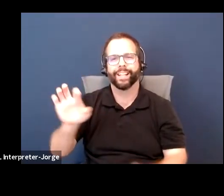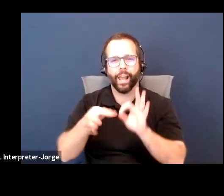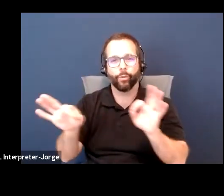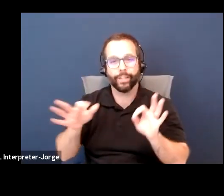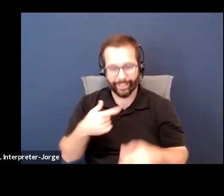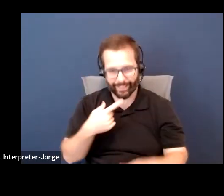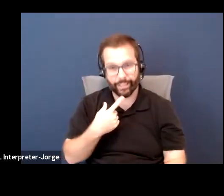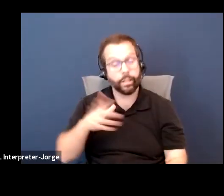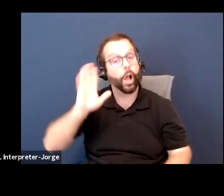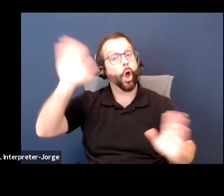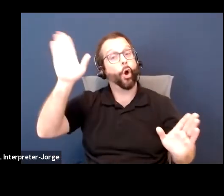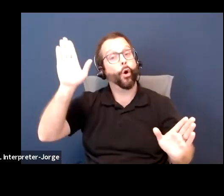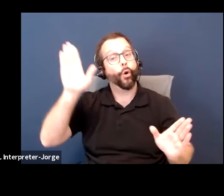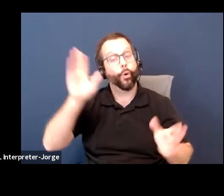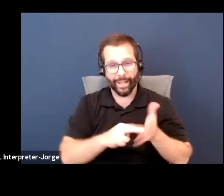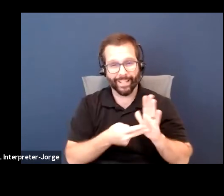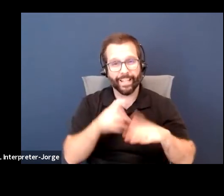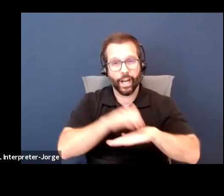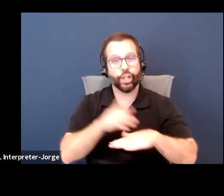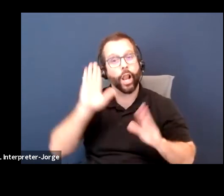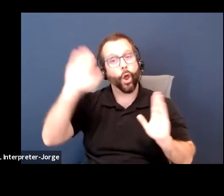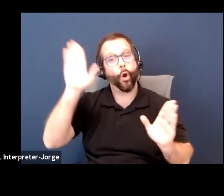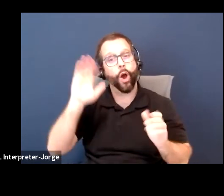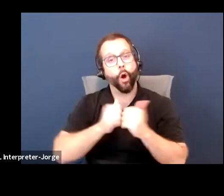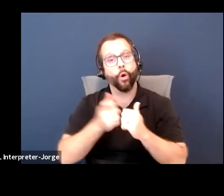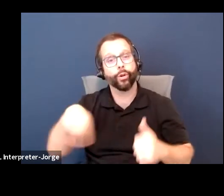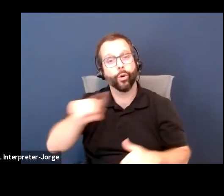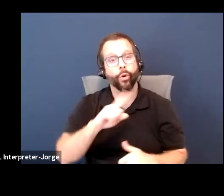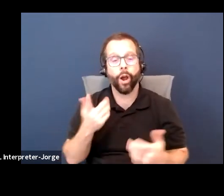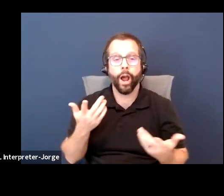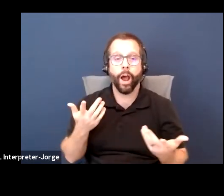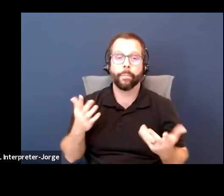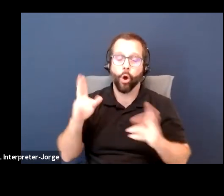I'm honored to be here, and also to the April